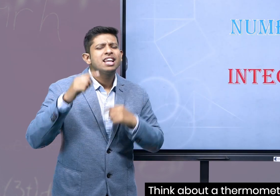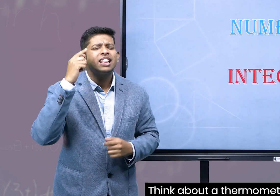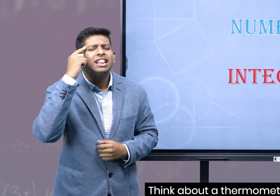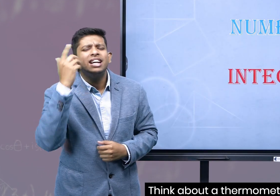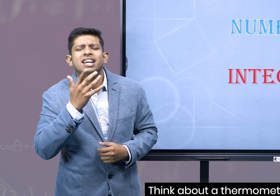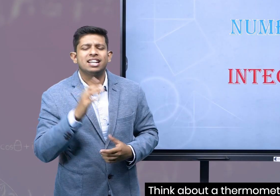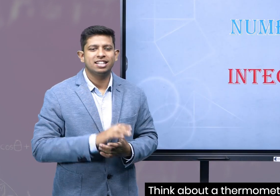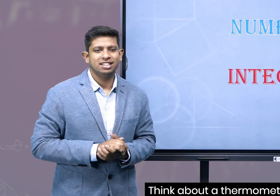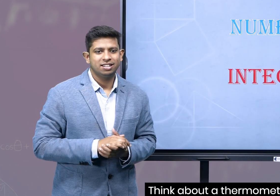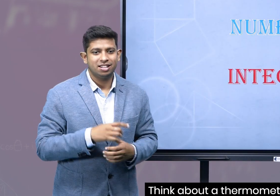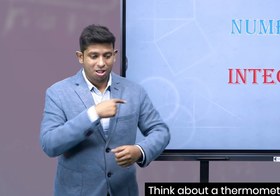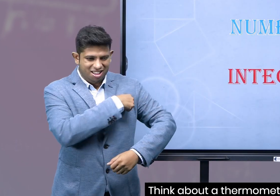Think about a thermometer.